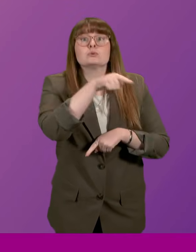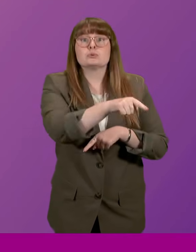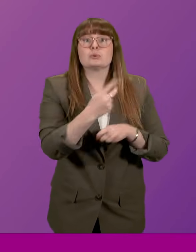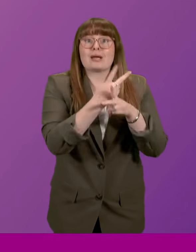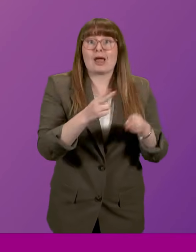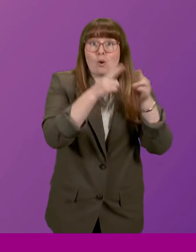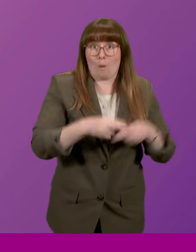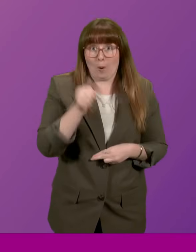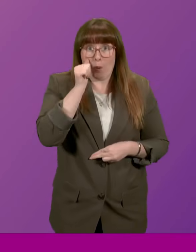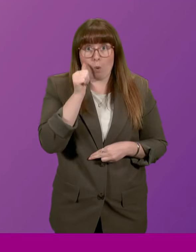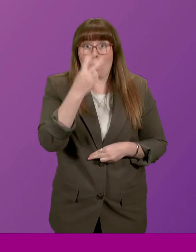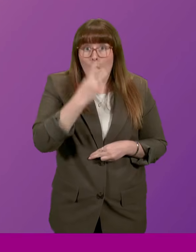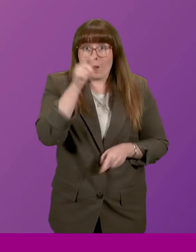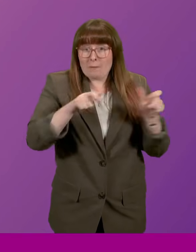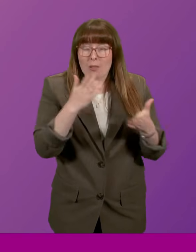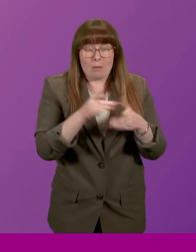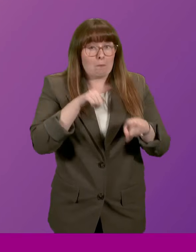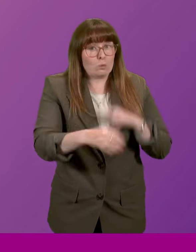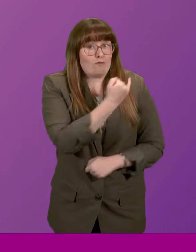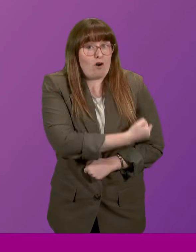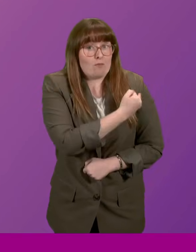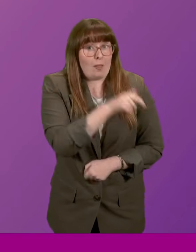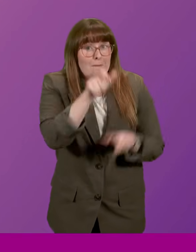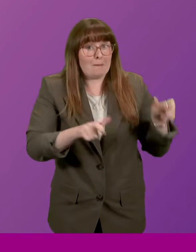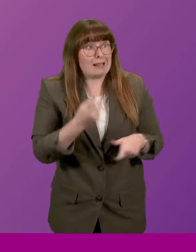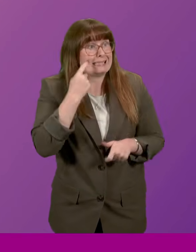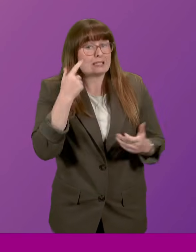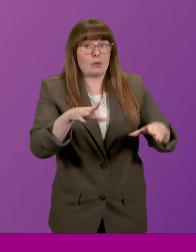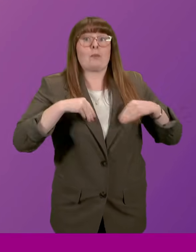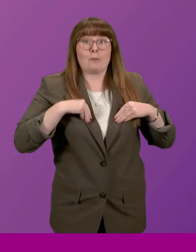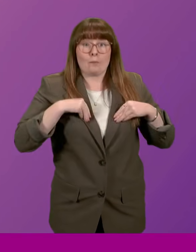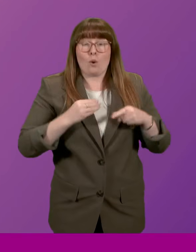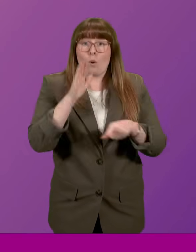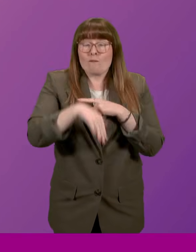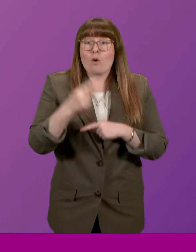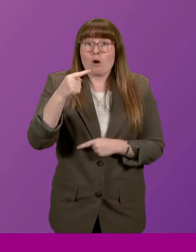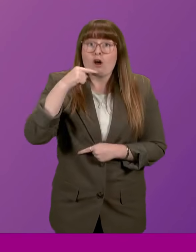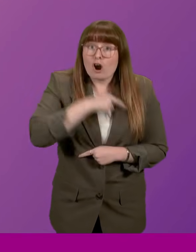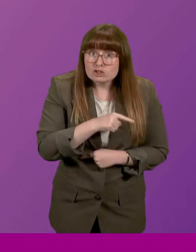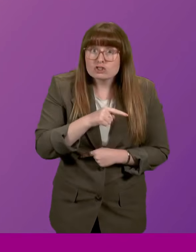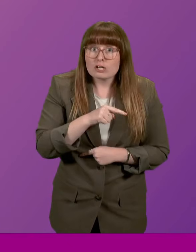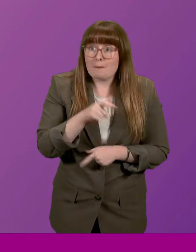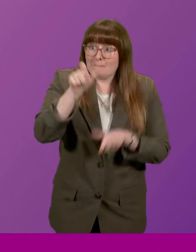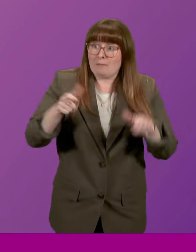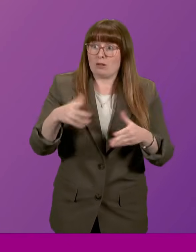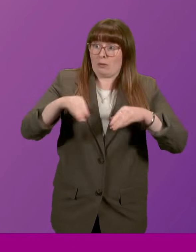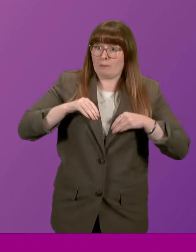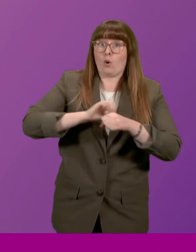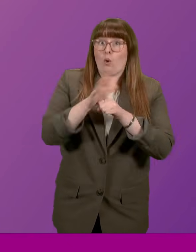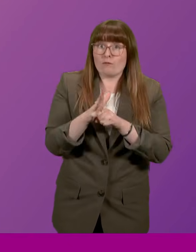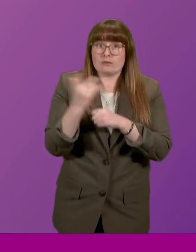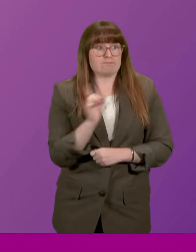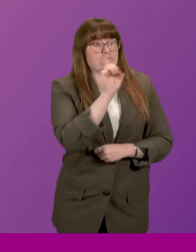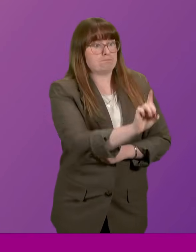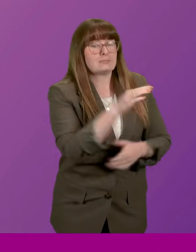older people were the most vulnerable to the virus. Over 100 COVID-positive patients were sent into